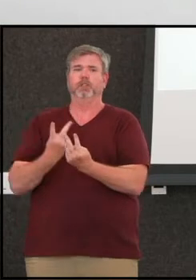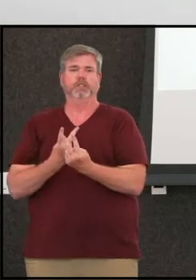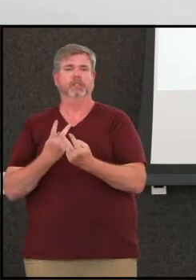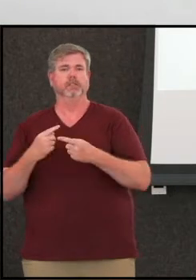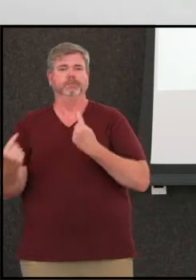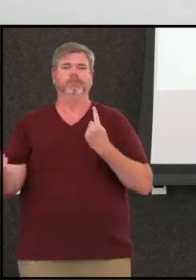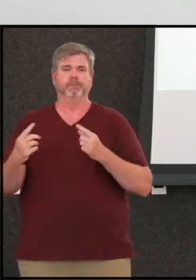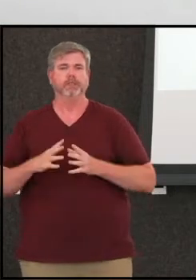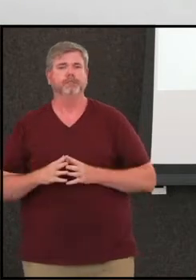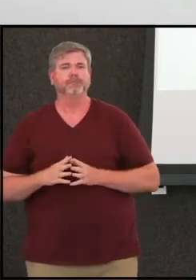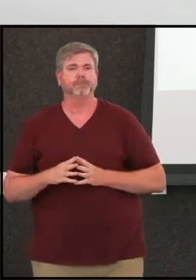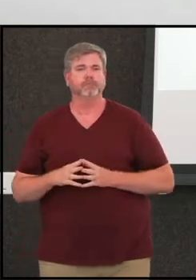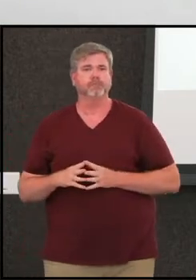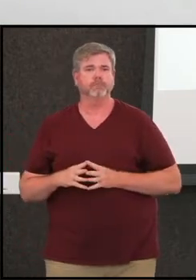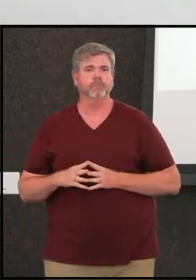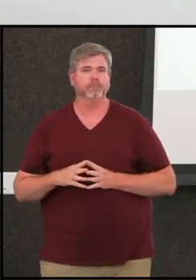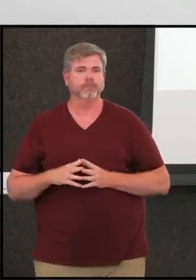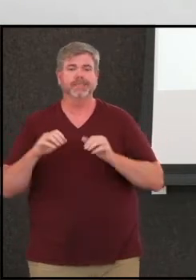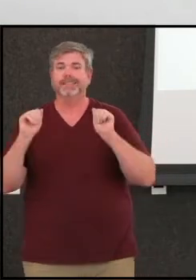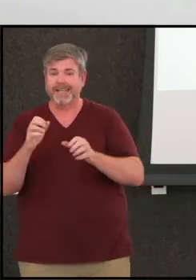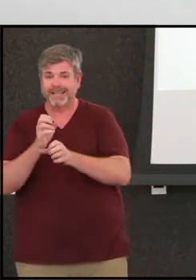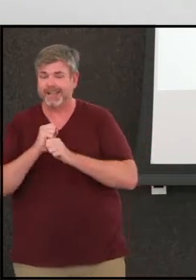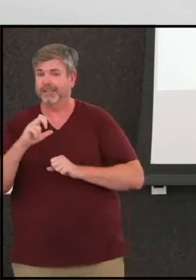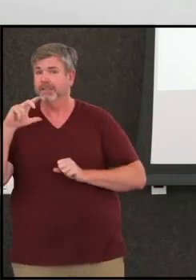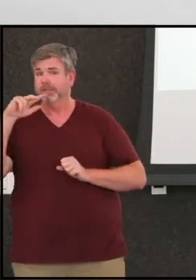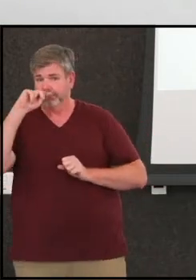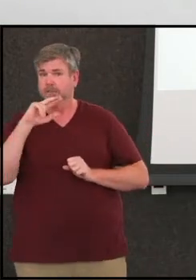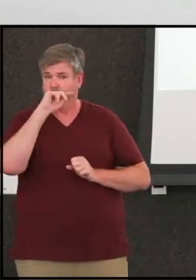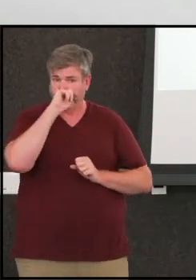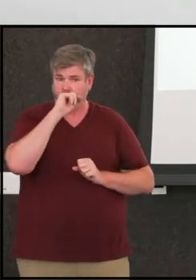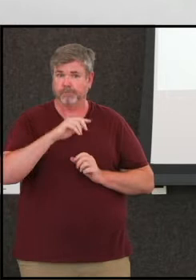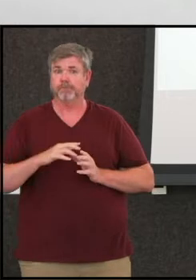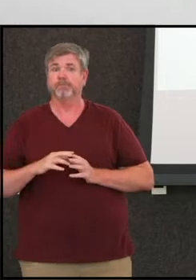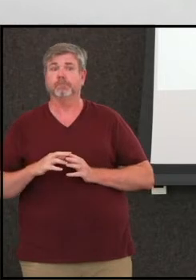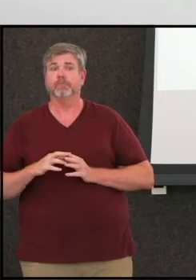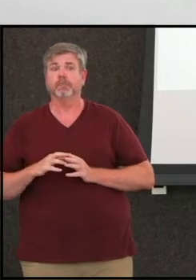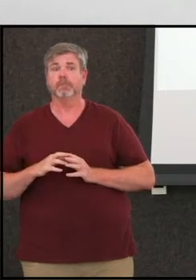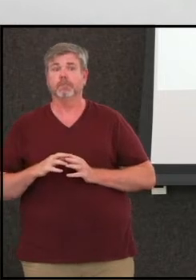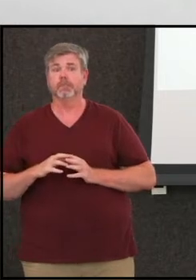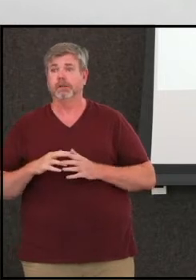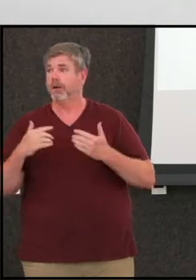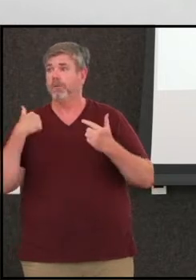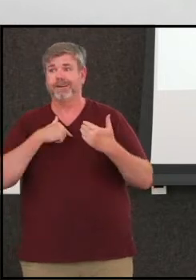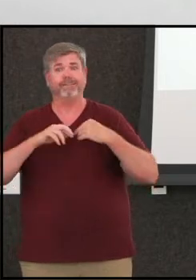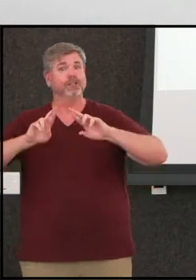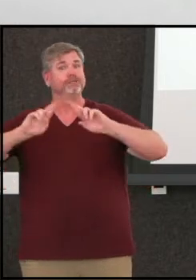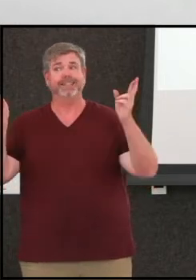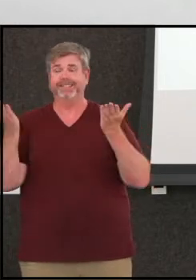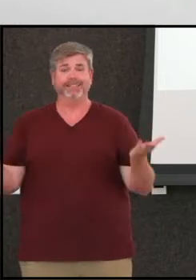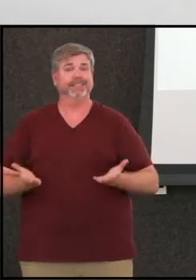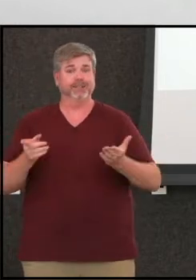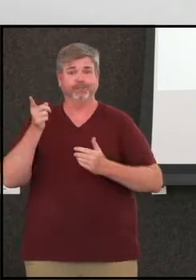of nasal spray. It also, which we have here available in the back, you can go see